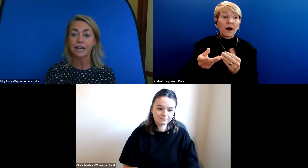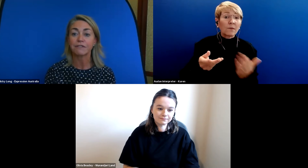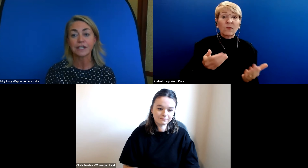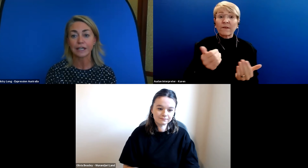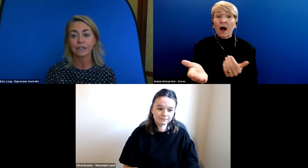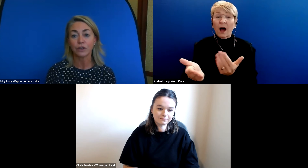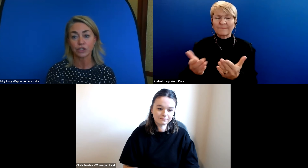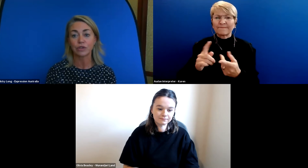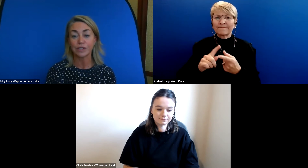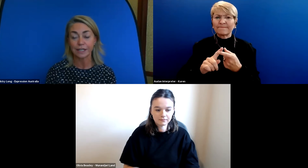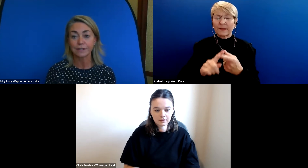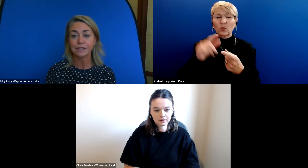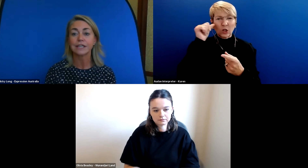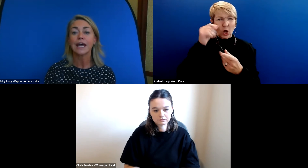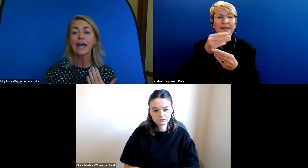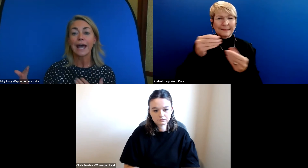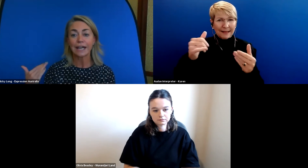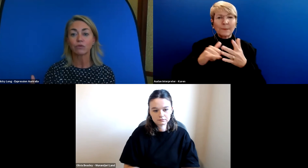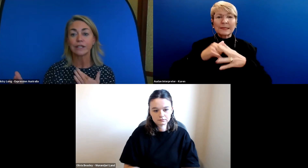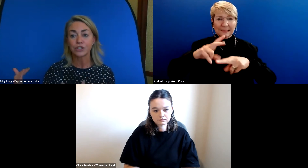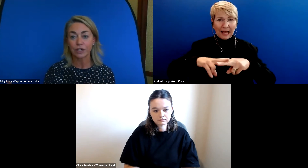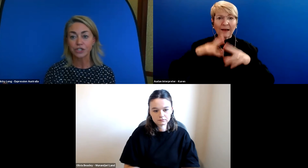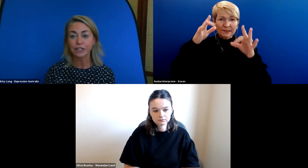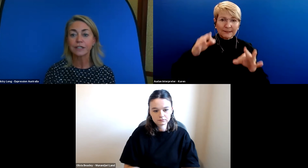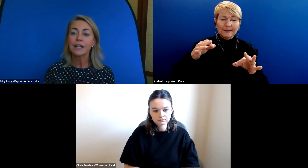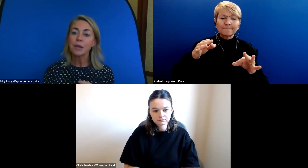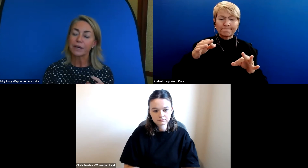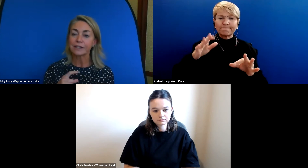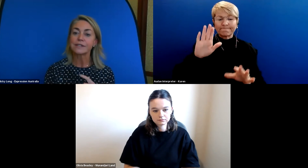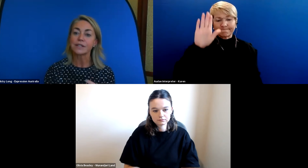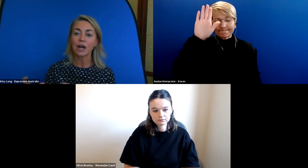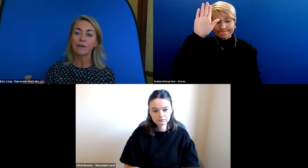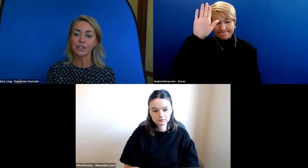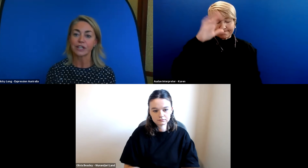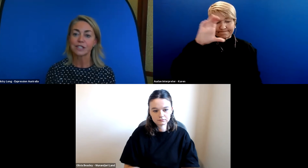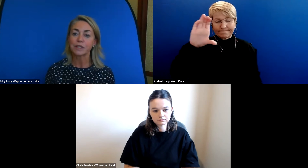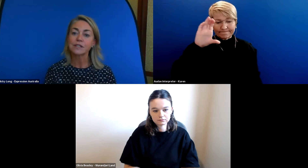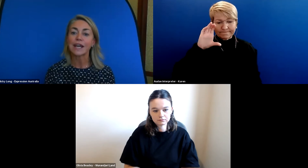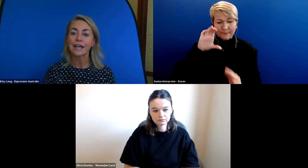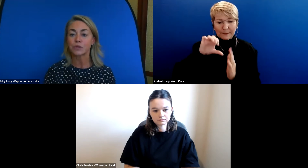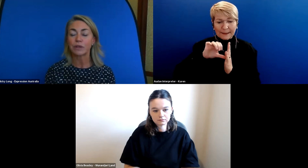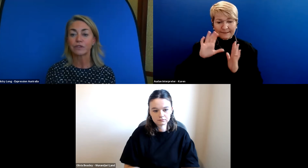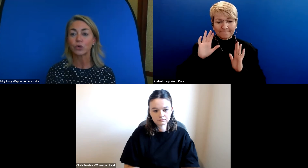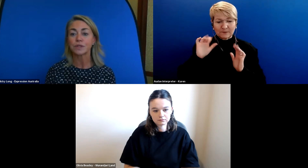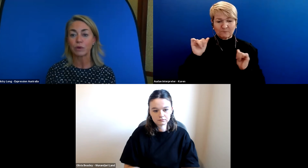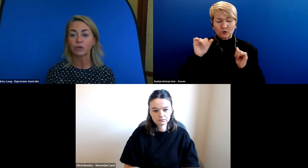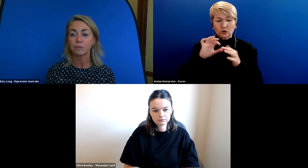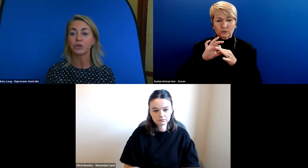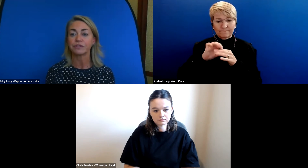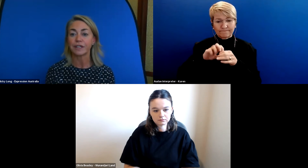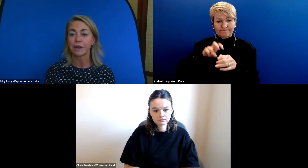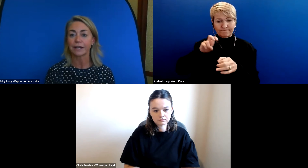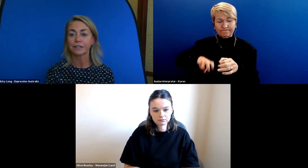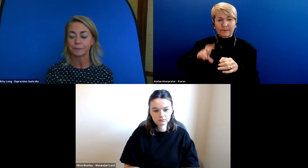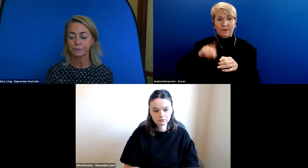our staff taking a voluntary redundancy and our restructure. But it is a time of adjustment, and we, of course, welcome